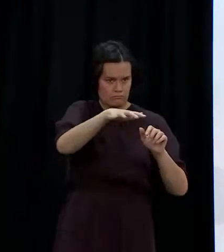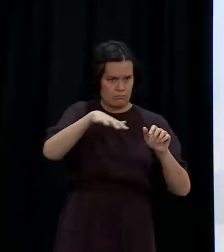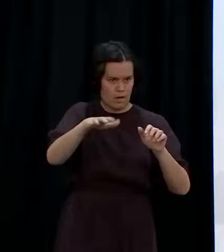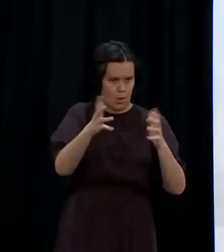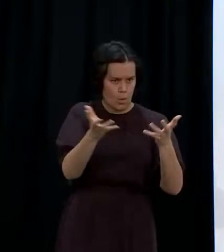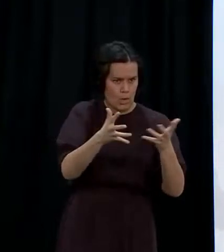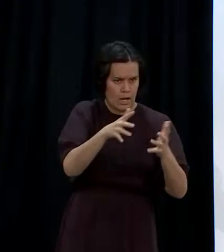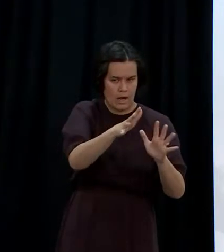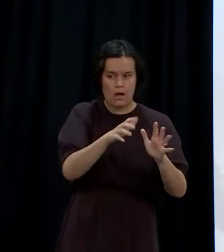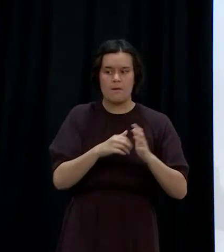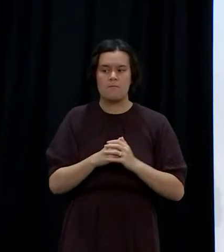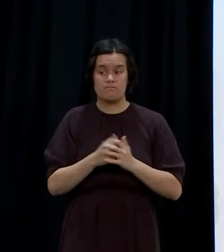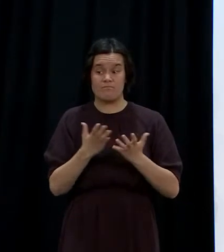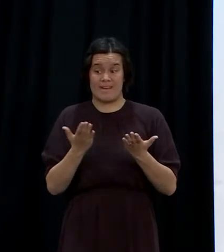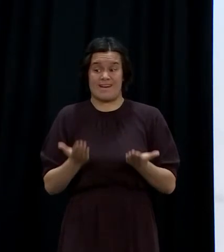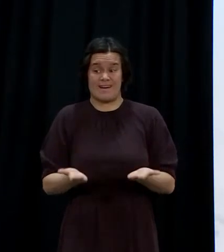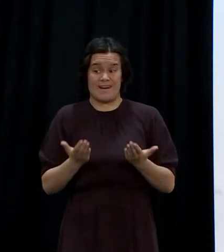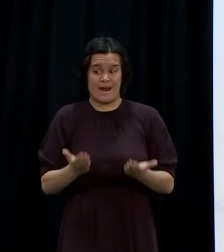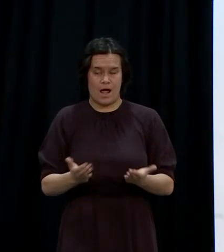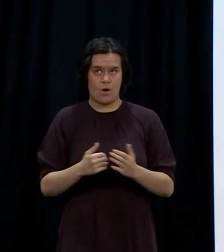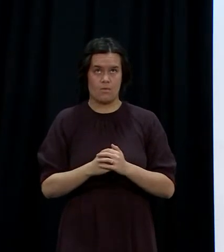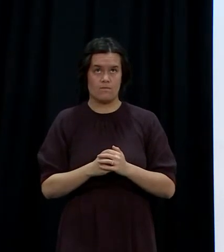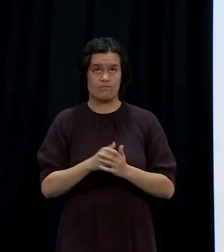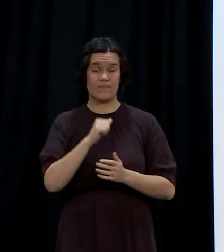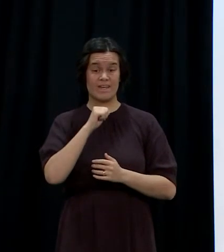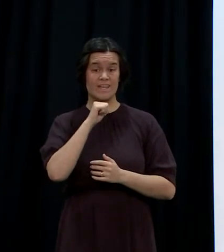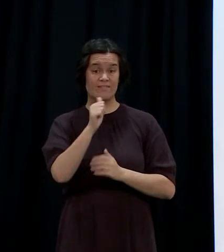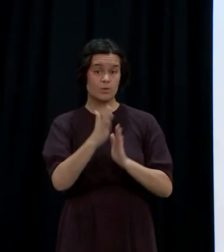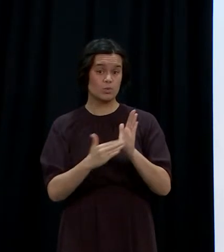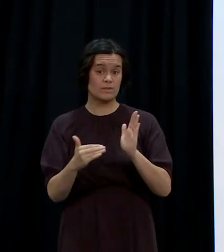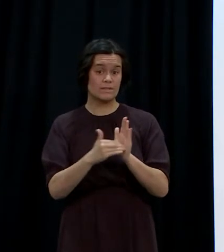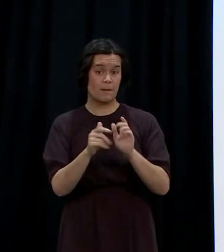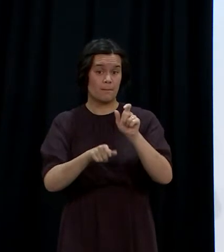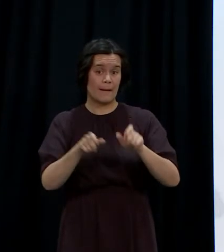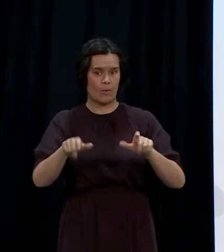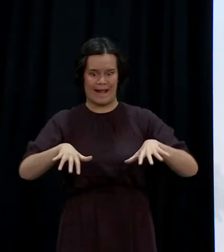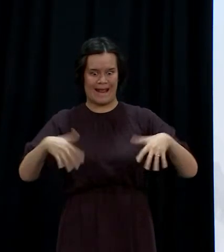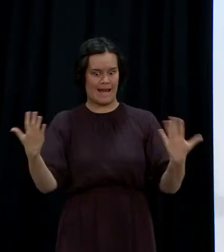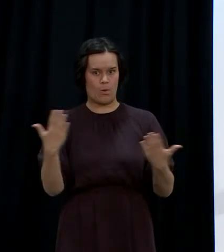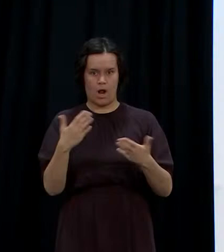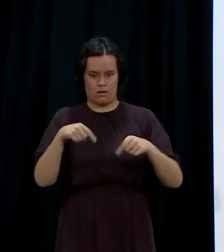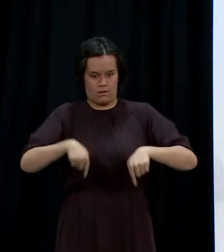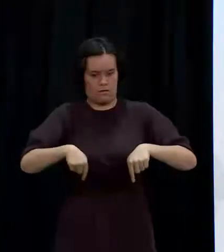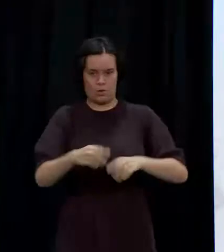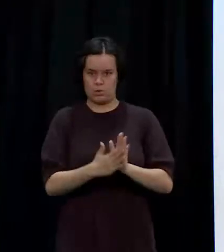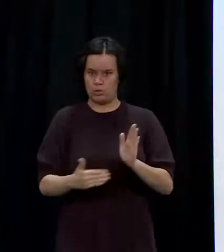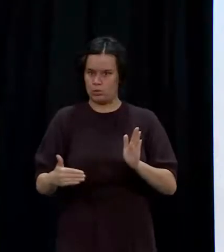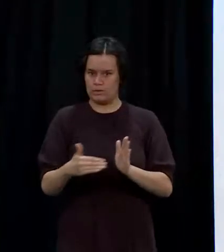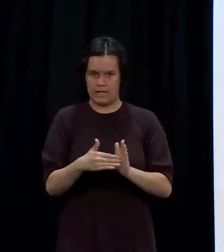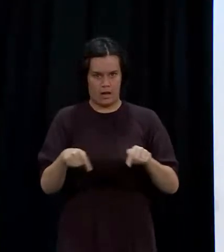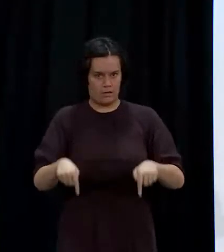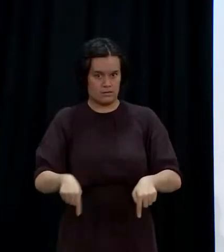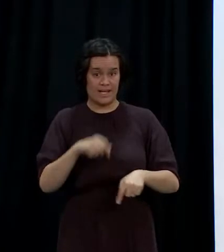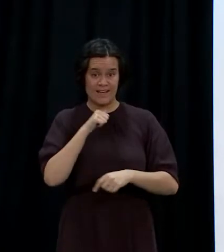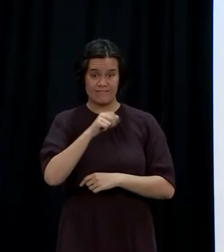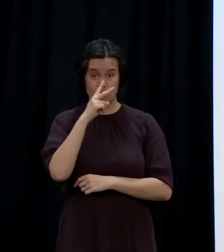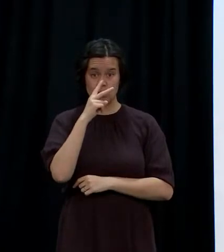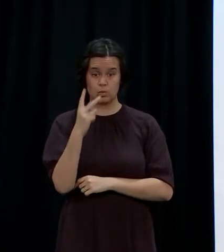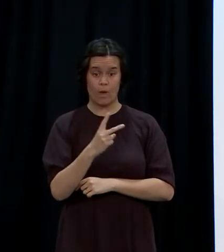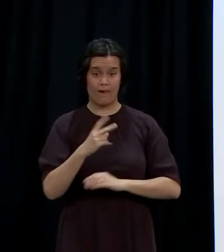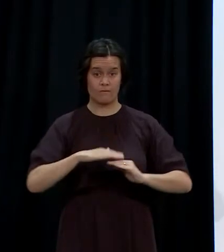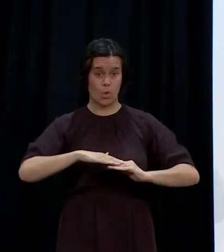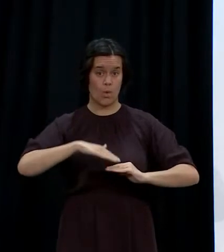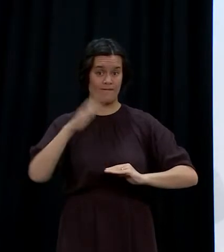we're now in a position where everybody over the age of 12 can get out there and get a vaccine. And so we will be targeting